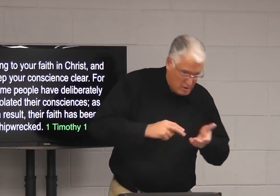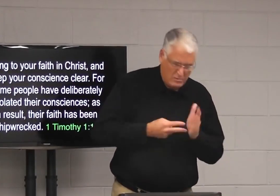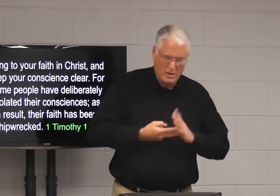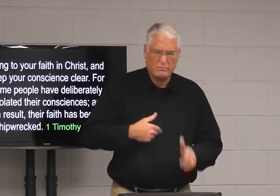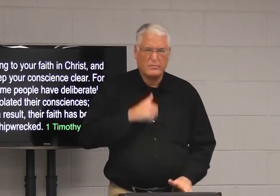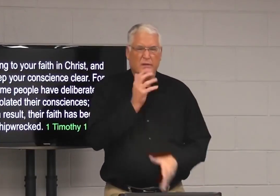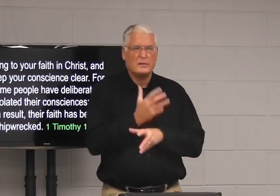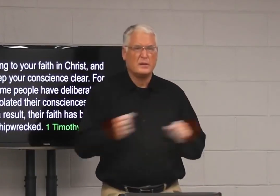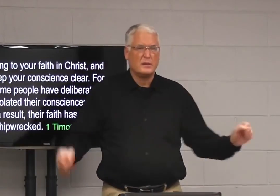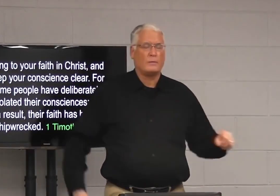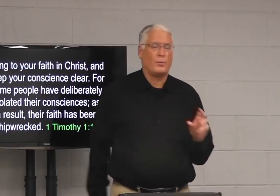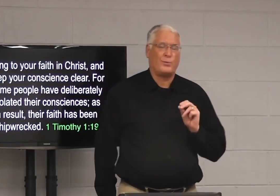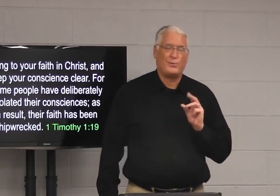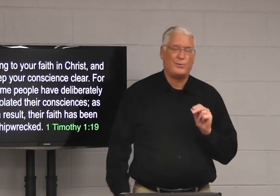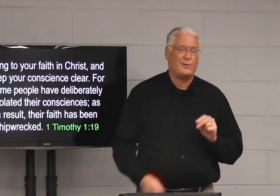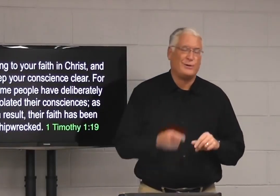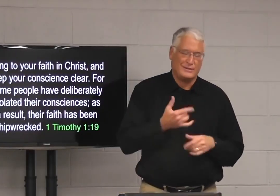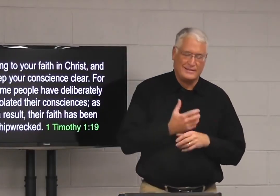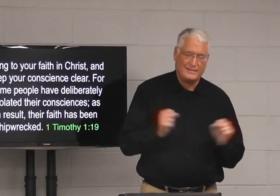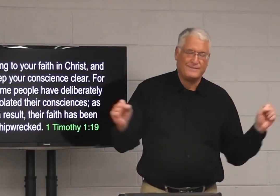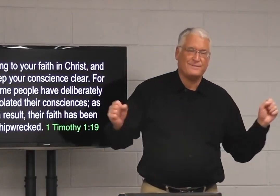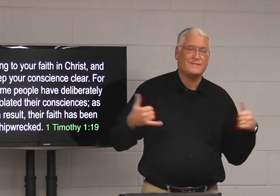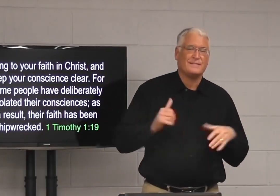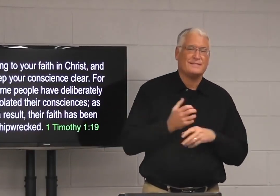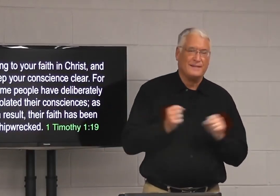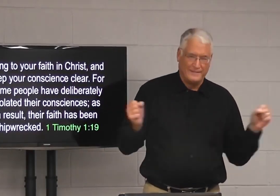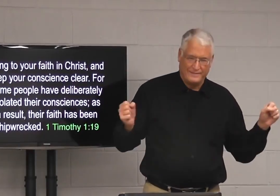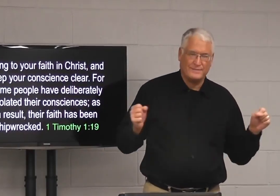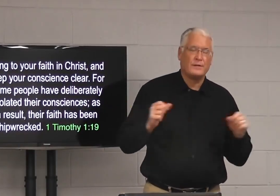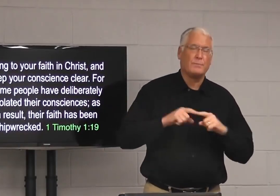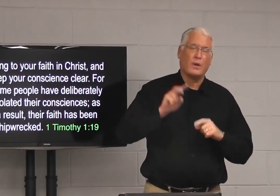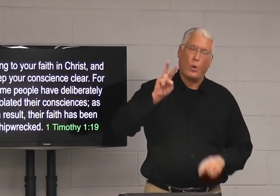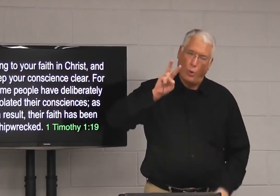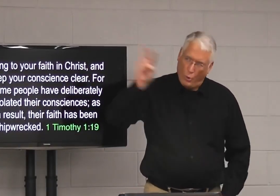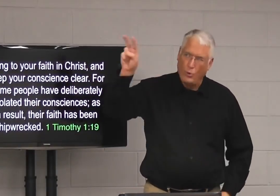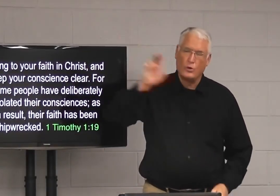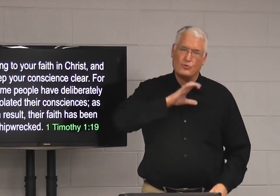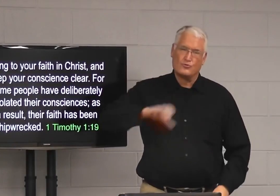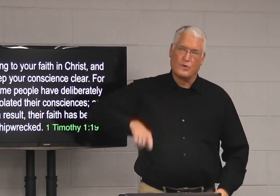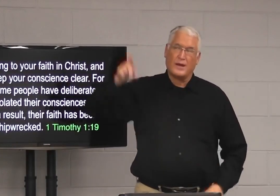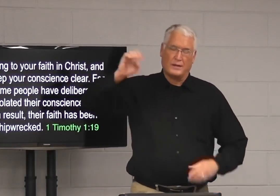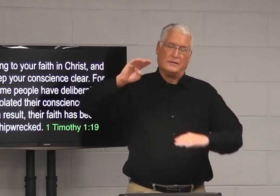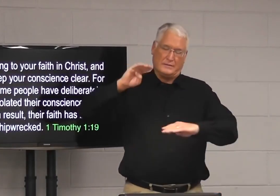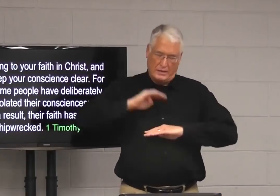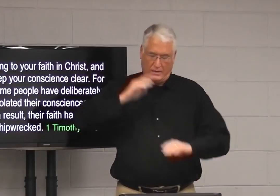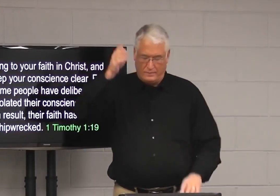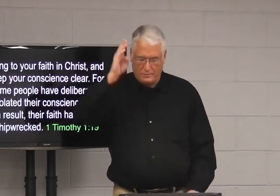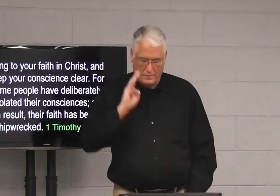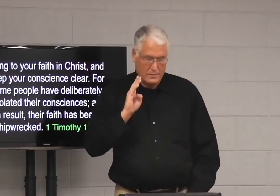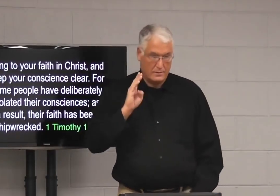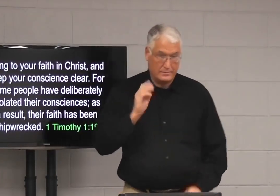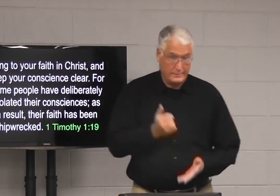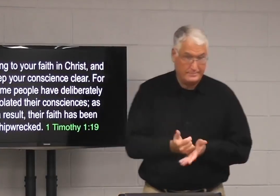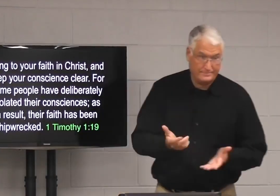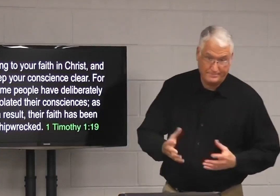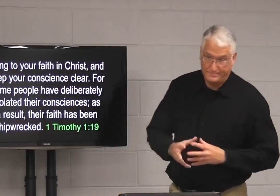You're going to feel awkward and think that your conscience, you're not saved, but you look to the cross.